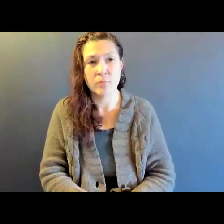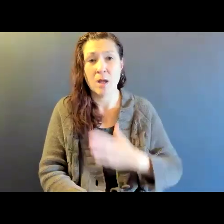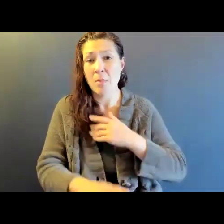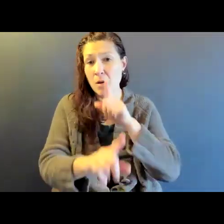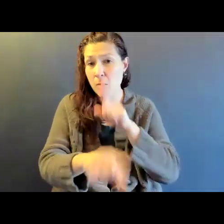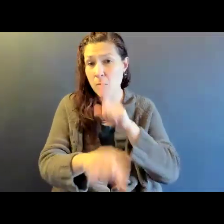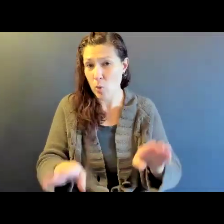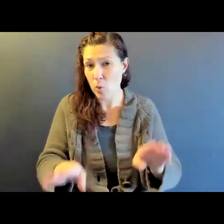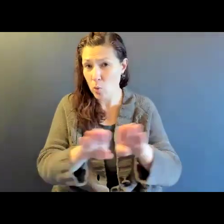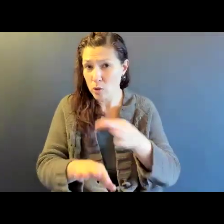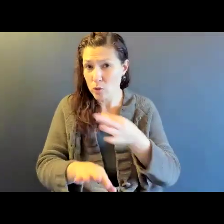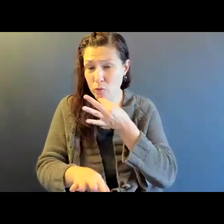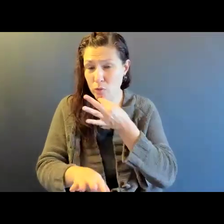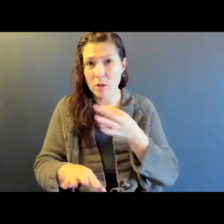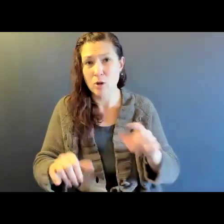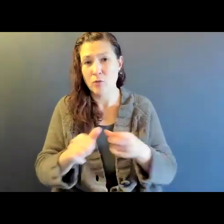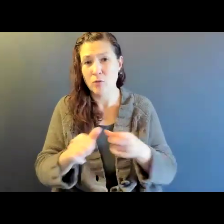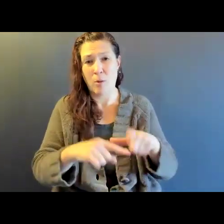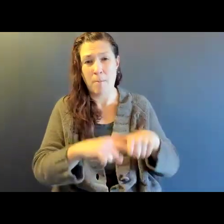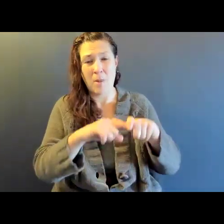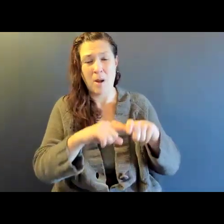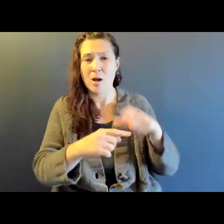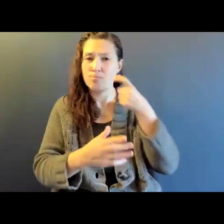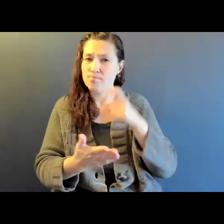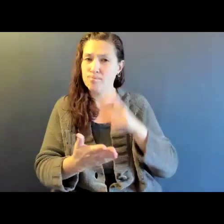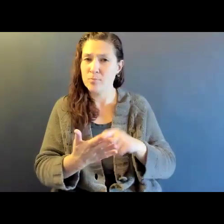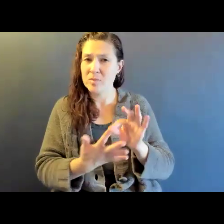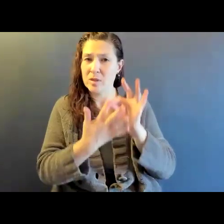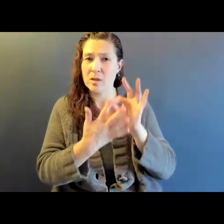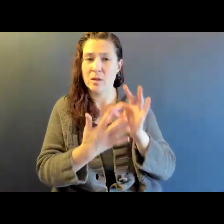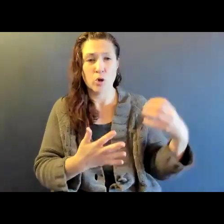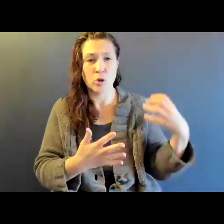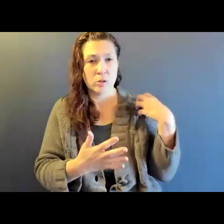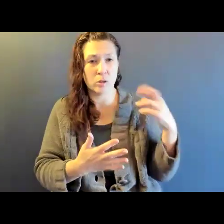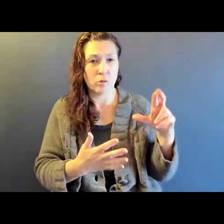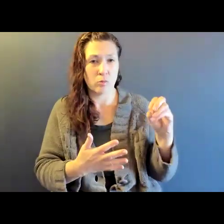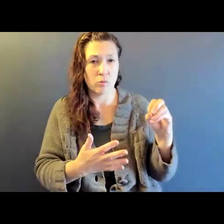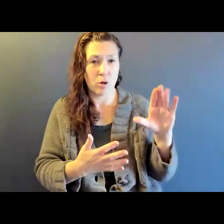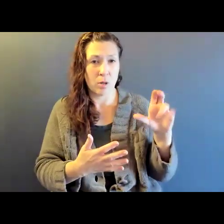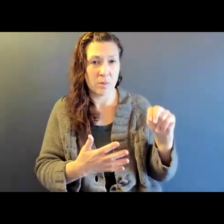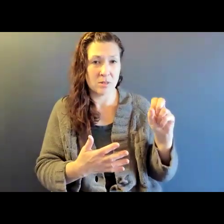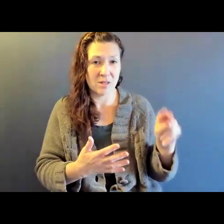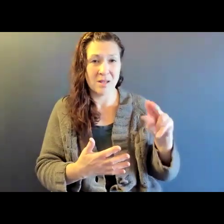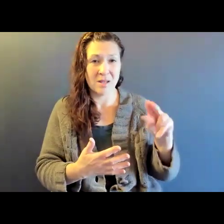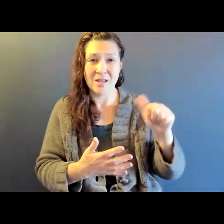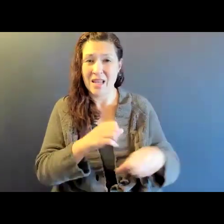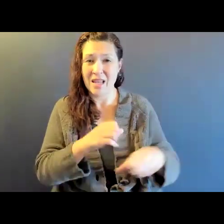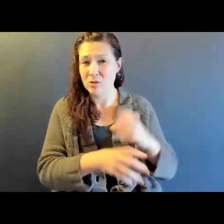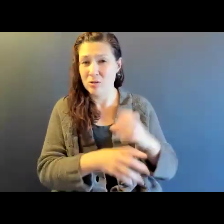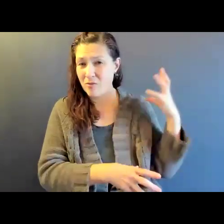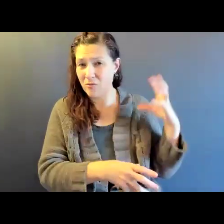like to pause to mark a very special occasion. Chair Robinson's 10th anniversary as a member of the Boston School